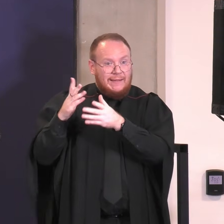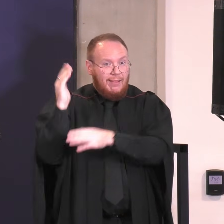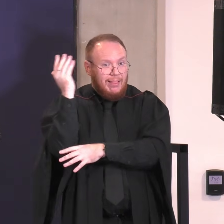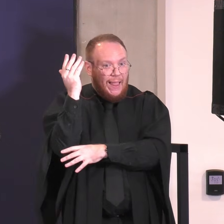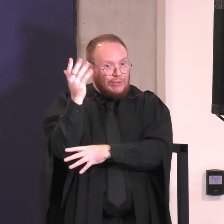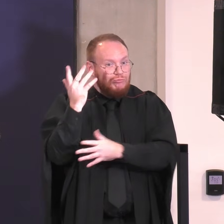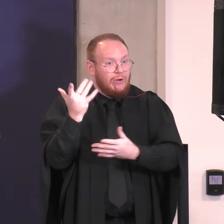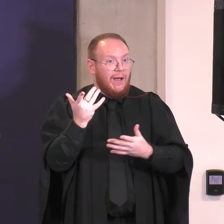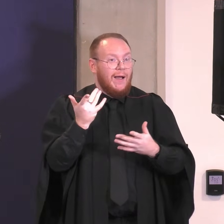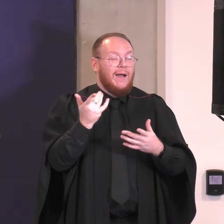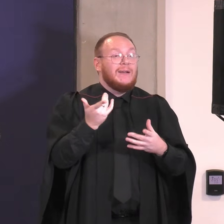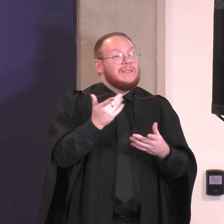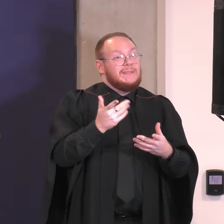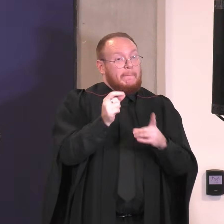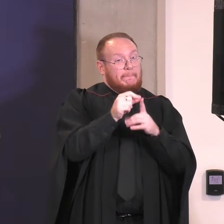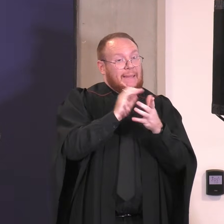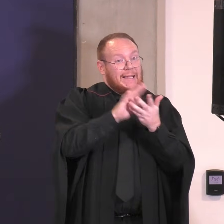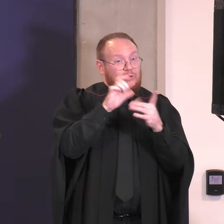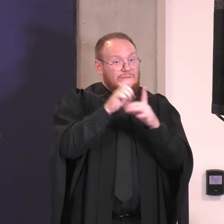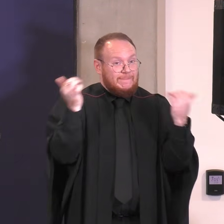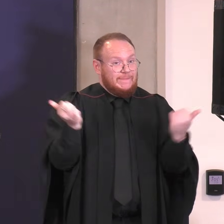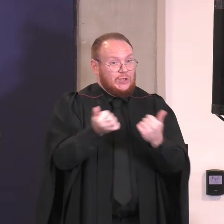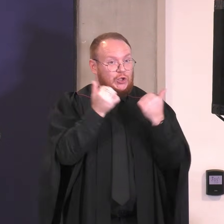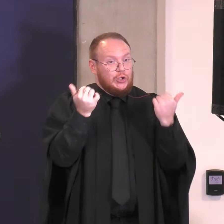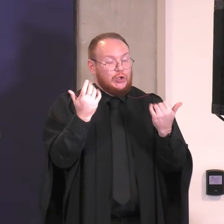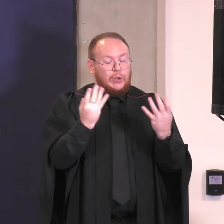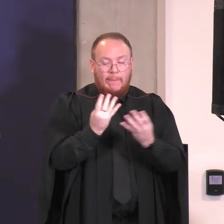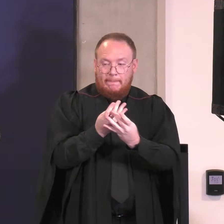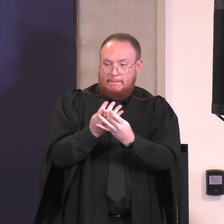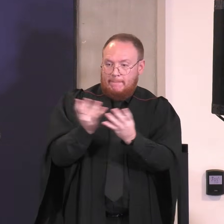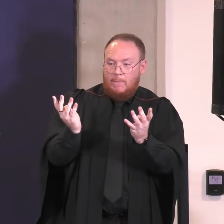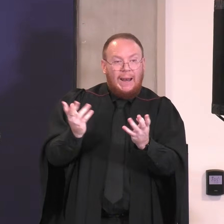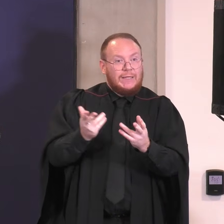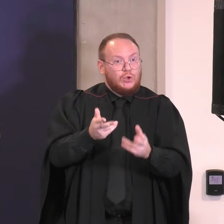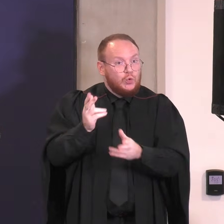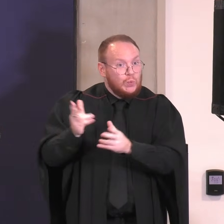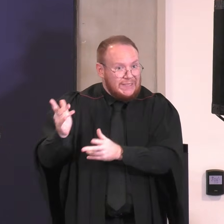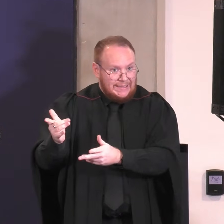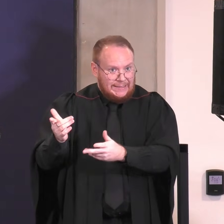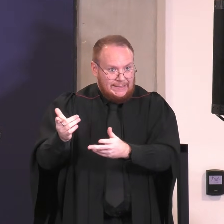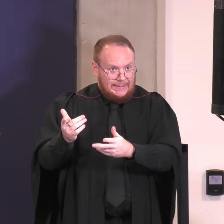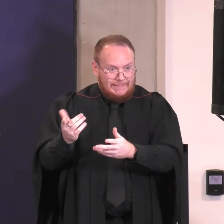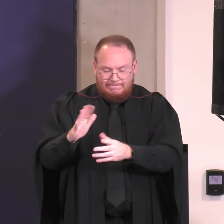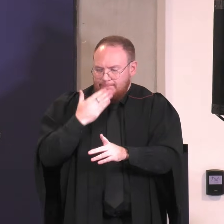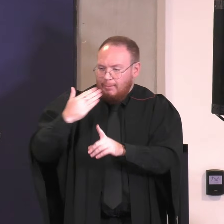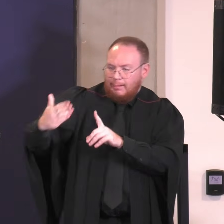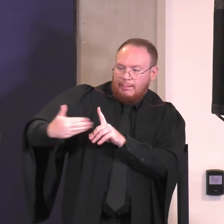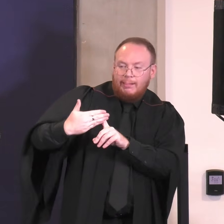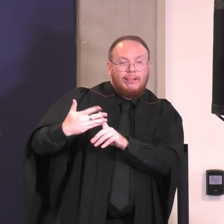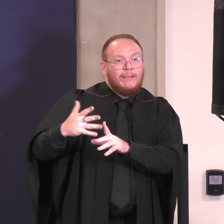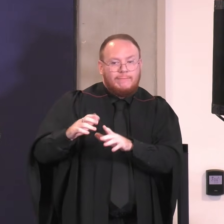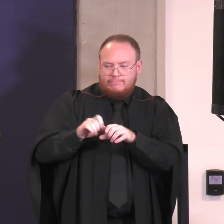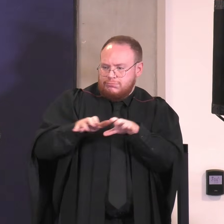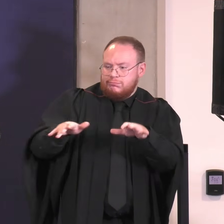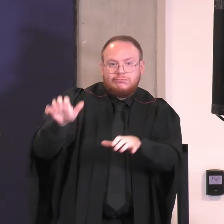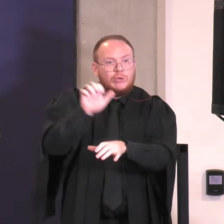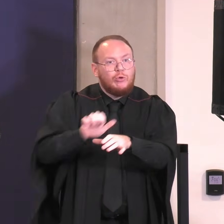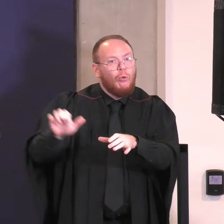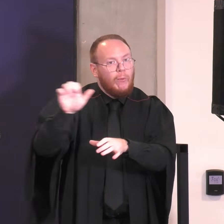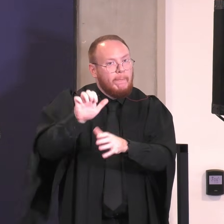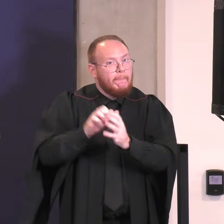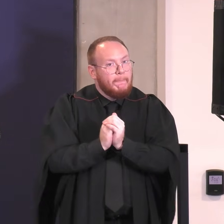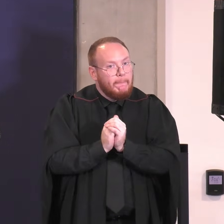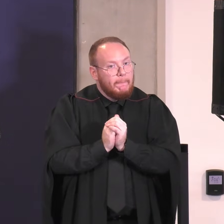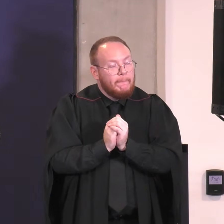titled How Are Public Mass Shootings Defined, Framed and Responded to Across Europe, whilst continuing at the same